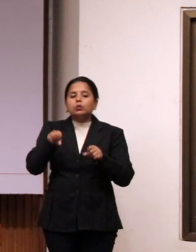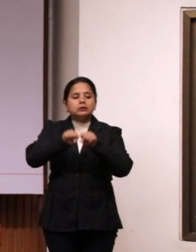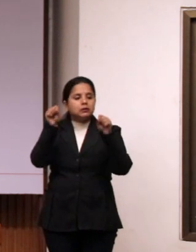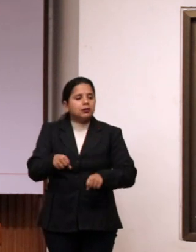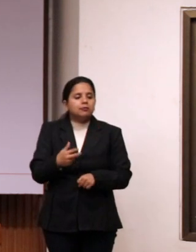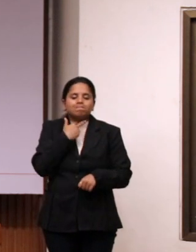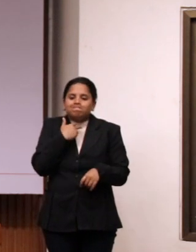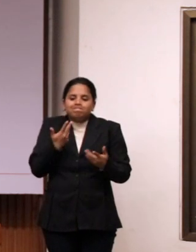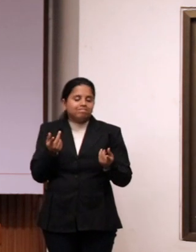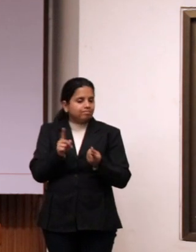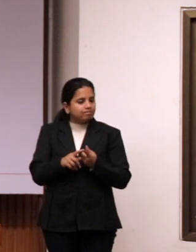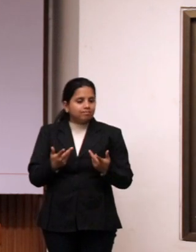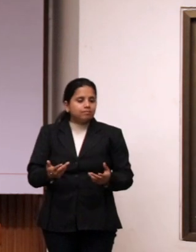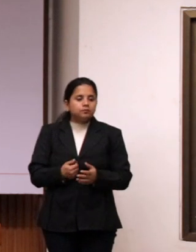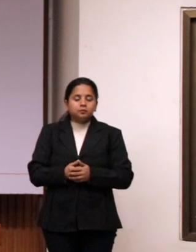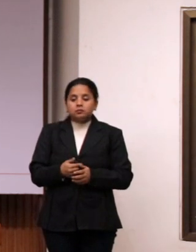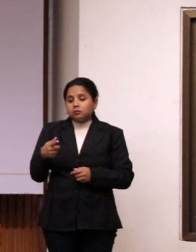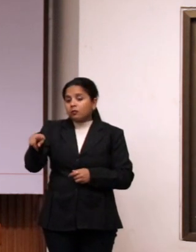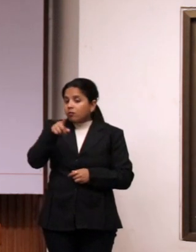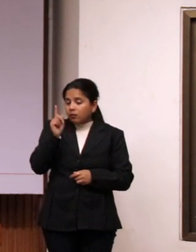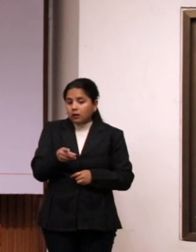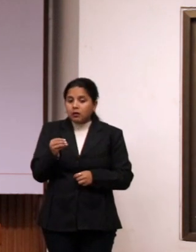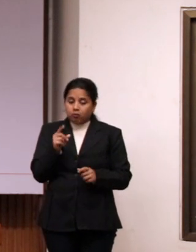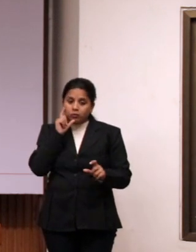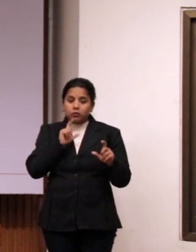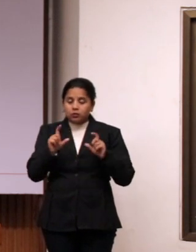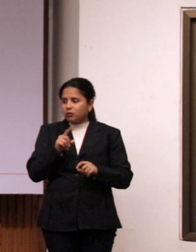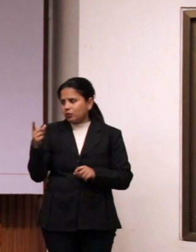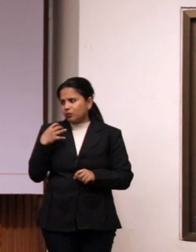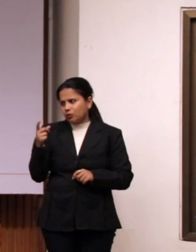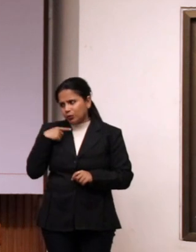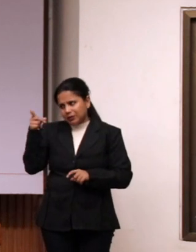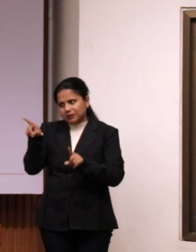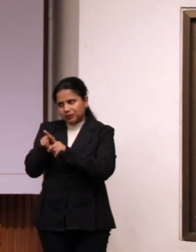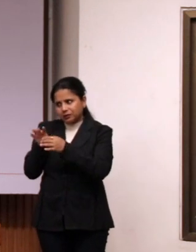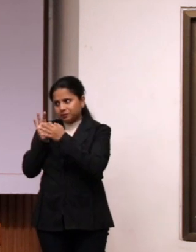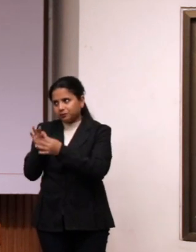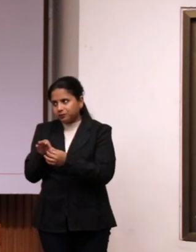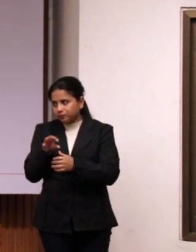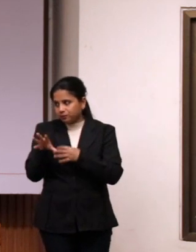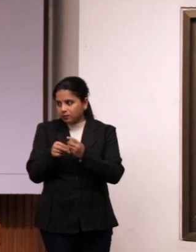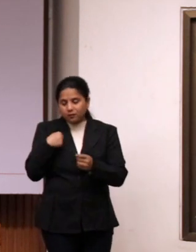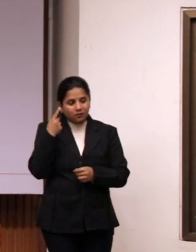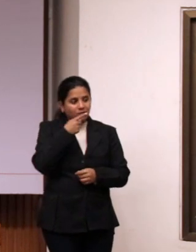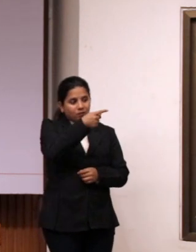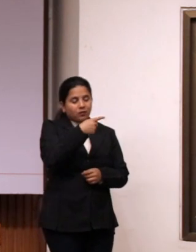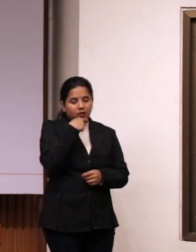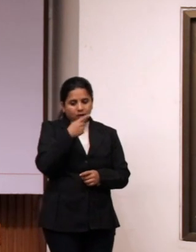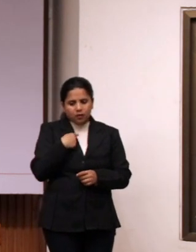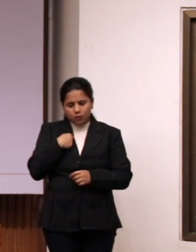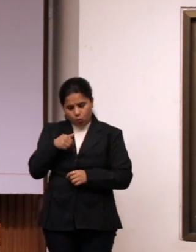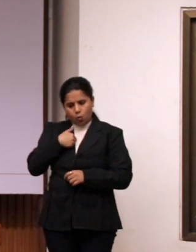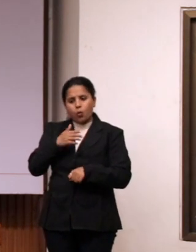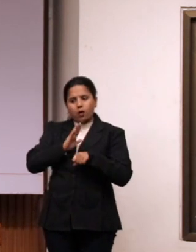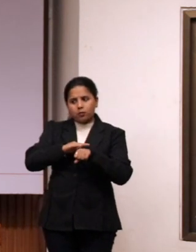it, unfortunately. So you have to be little cautious. Yes, I just want to comment on that, like what you were saying. I think what you were saying, in my own